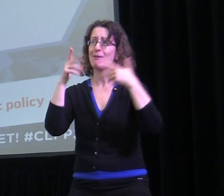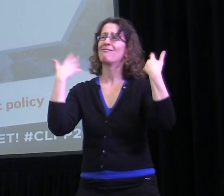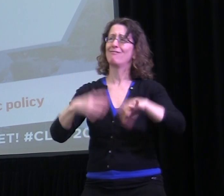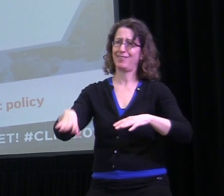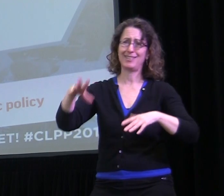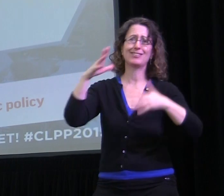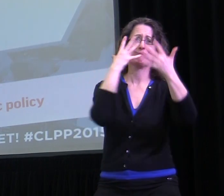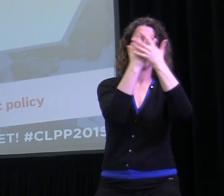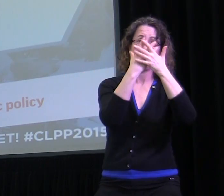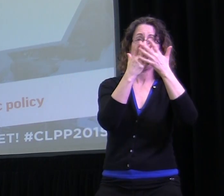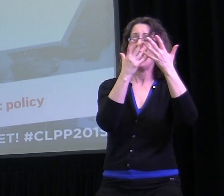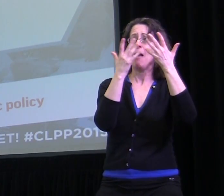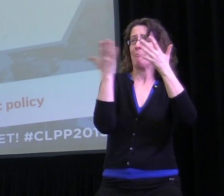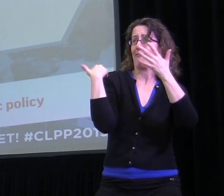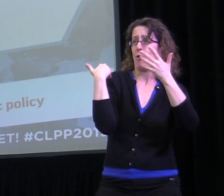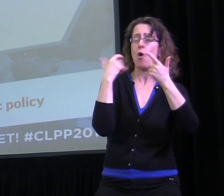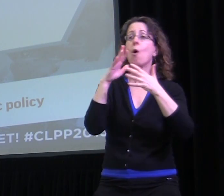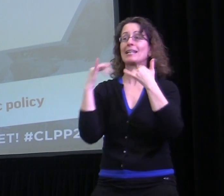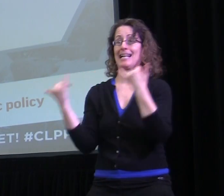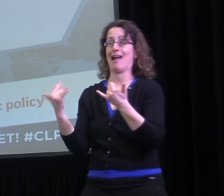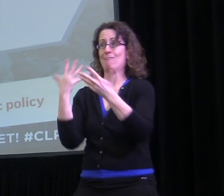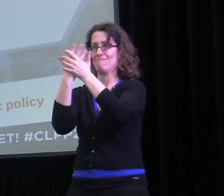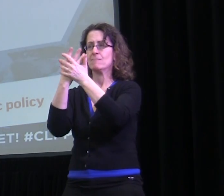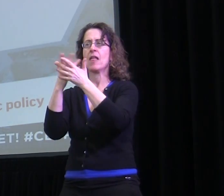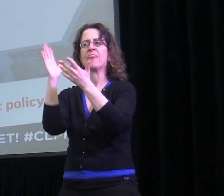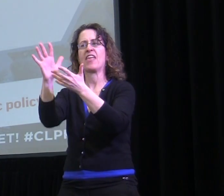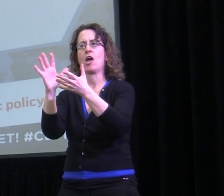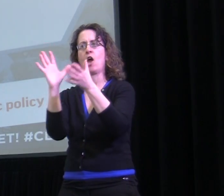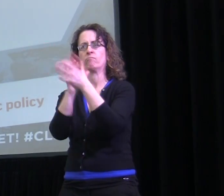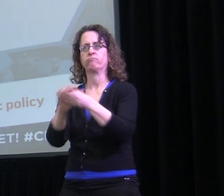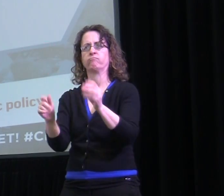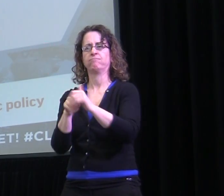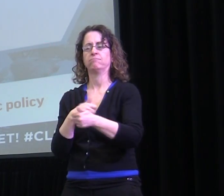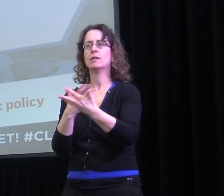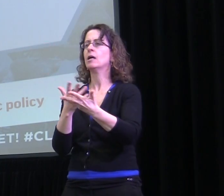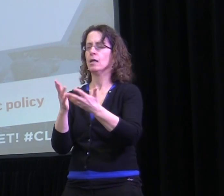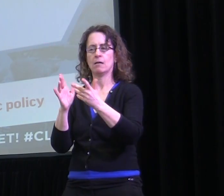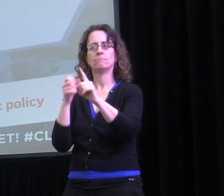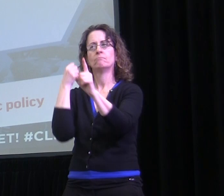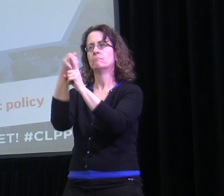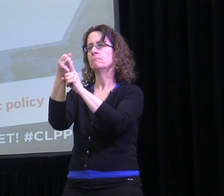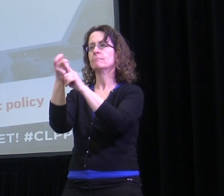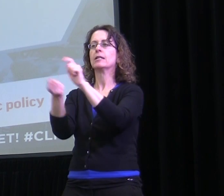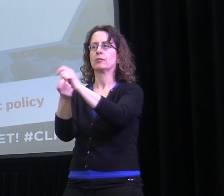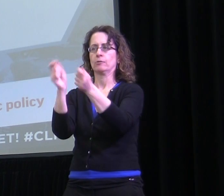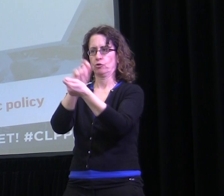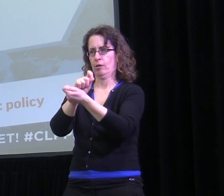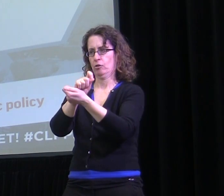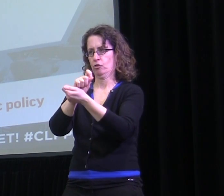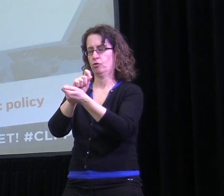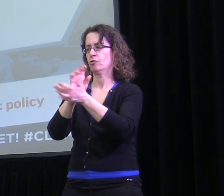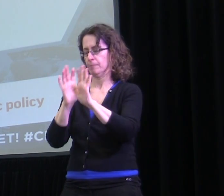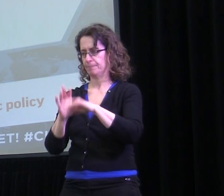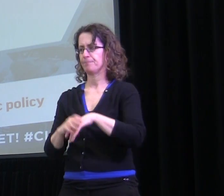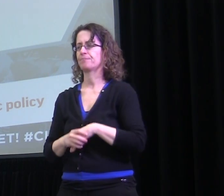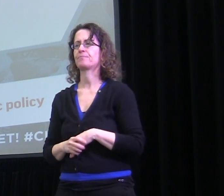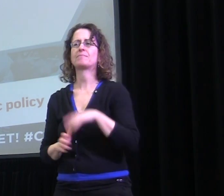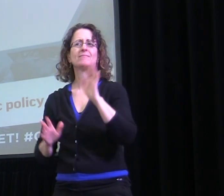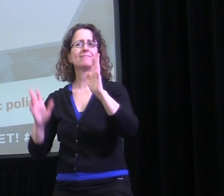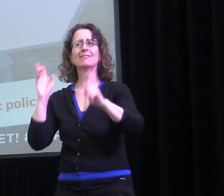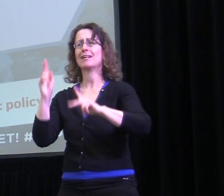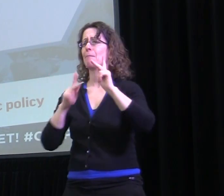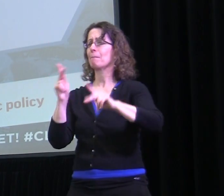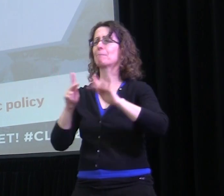that a coalition came together and built power, together with all our advocates from Families for Justice and Healing, Black and Pink, the